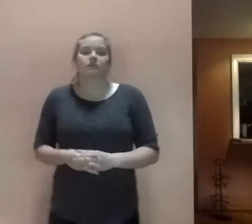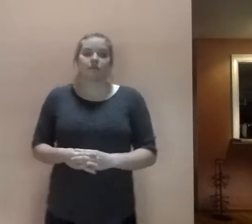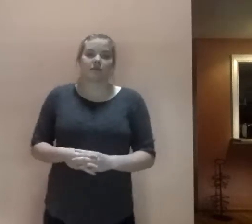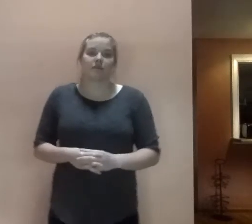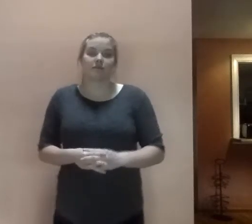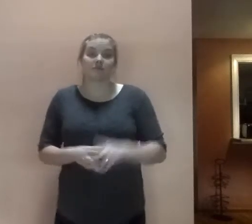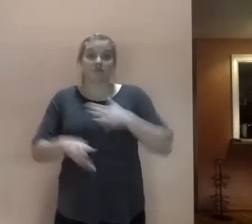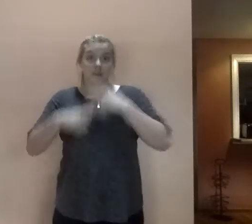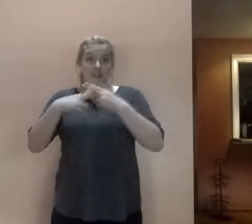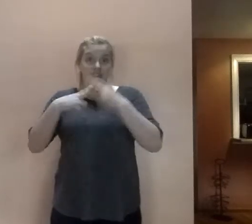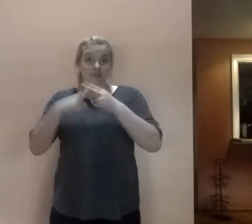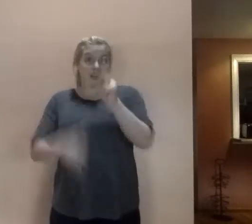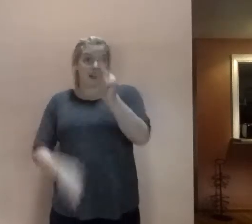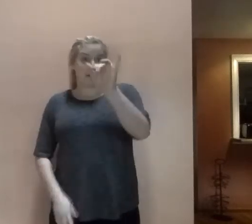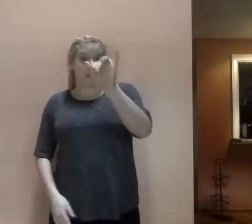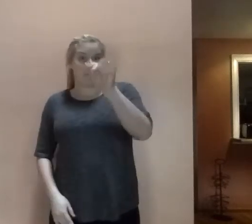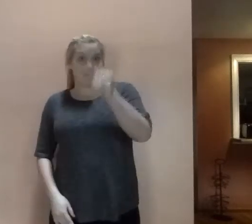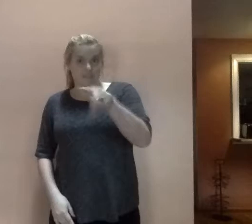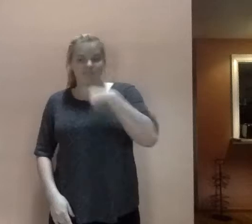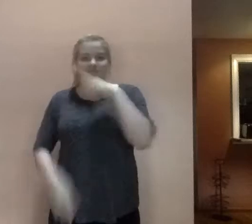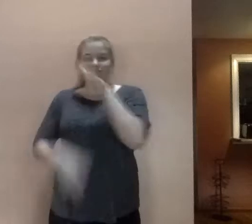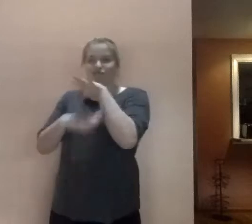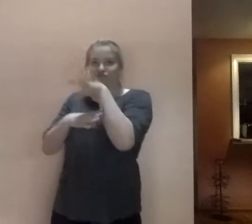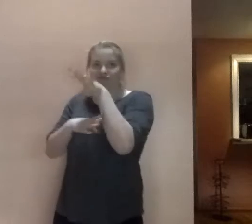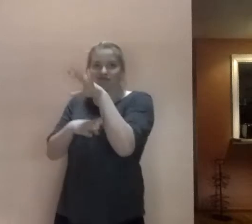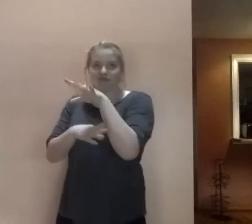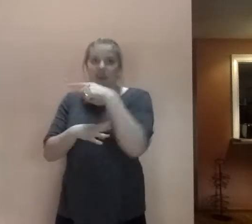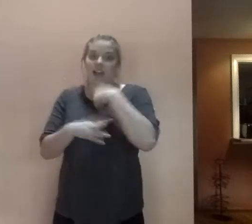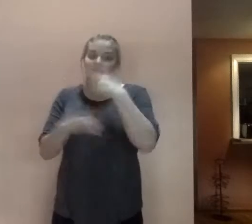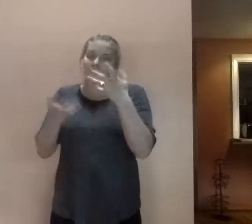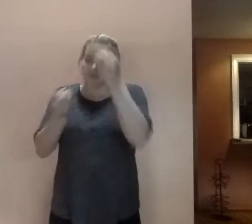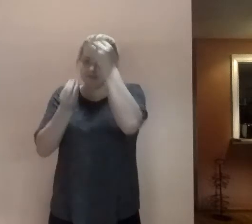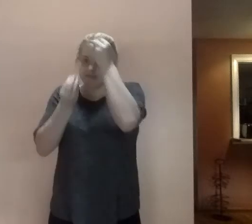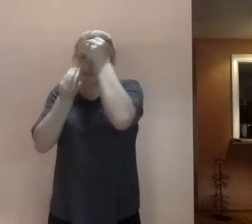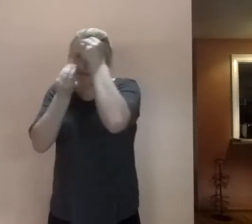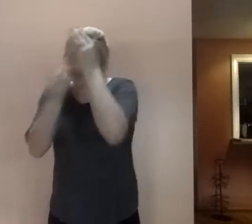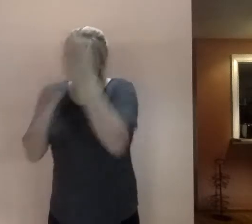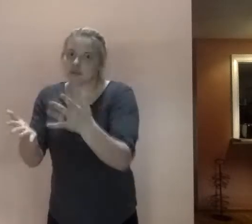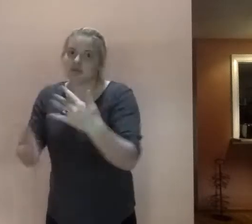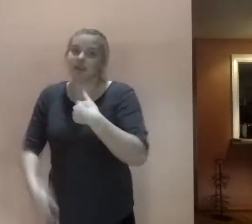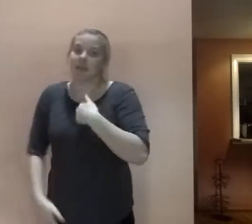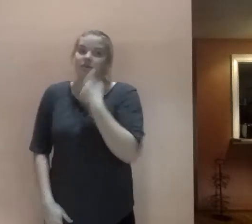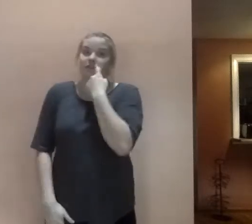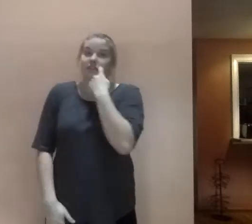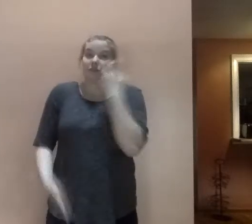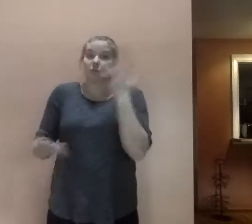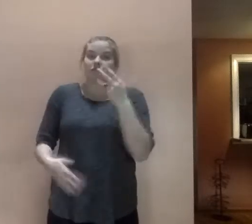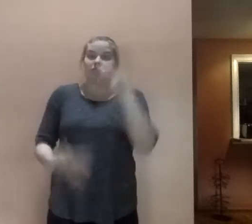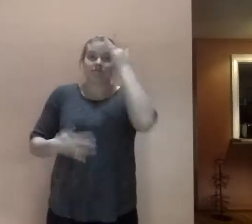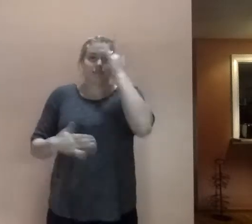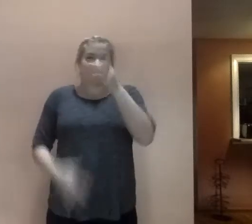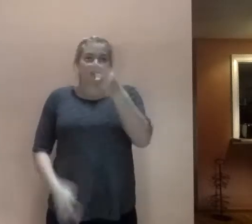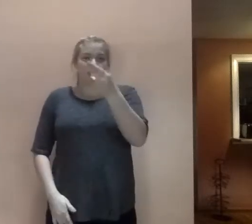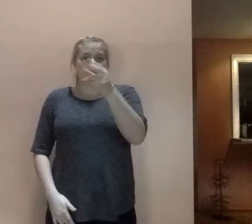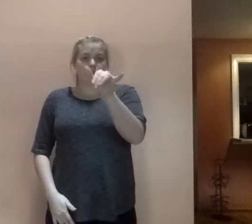My name's Kip. I'm a filmmaker from San Francisco and I have a confession to make. I'm a recovering hypochondriac. Like so many of us, I have a family history